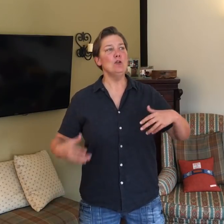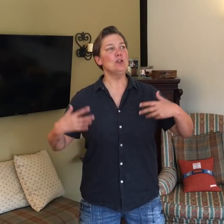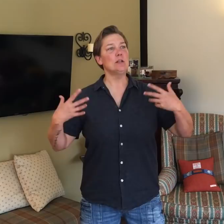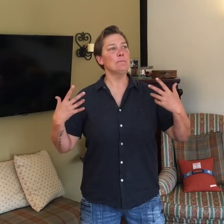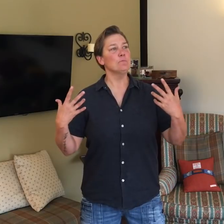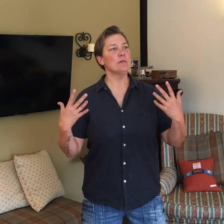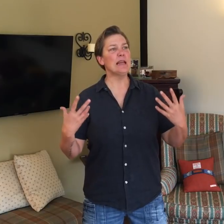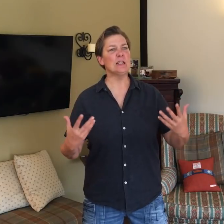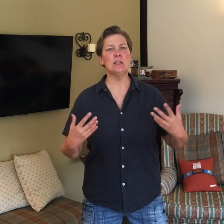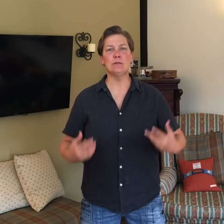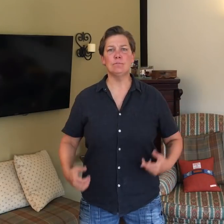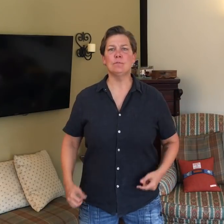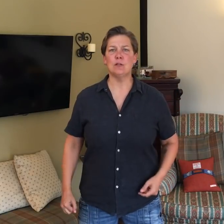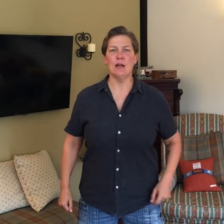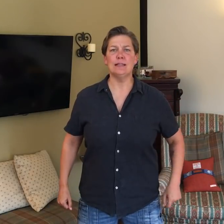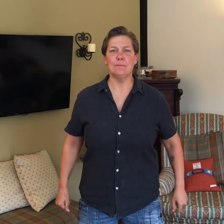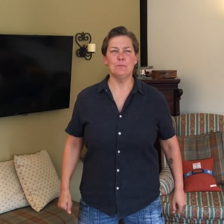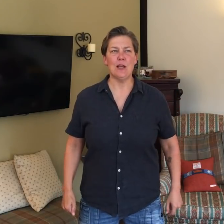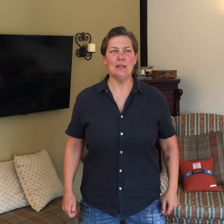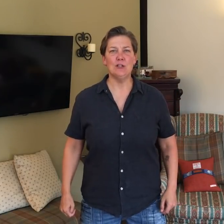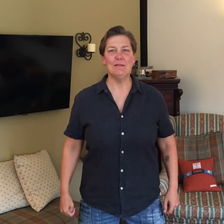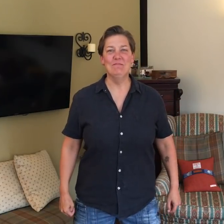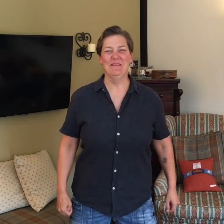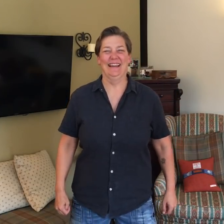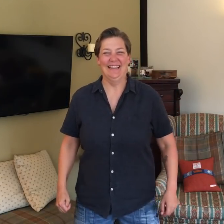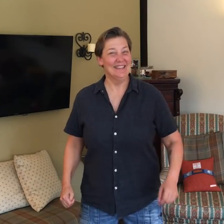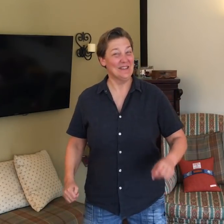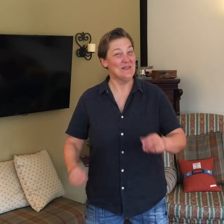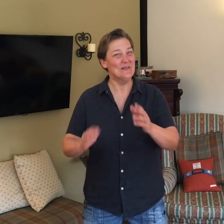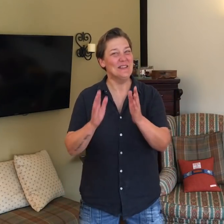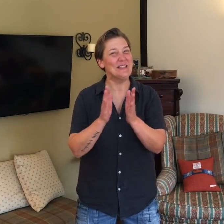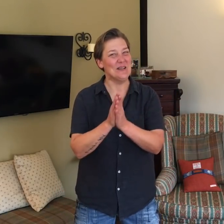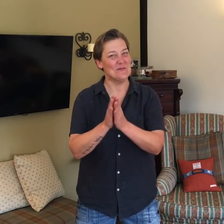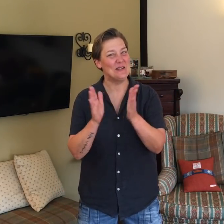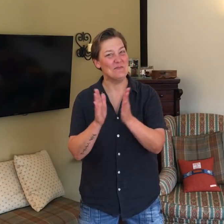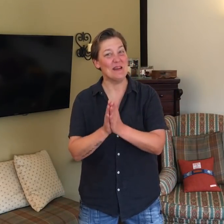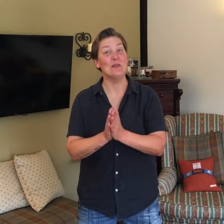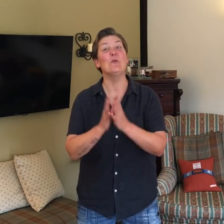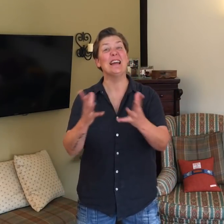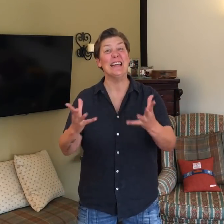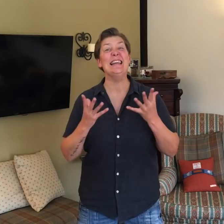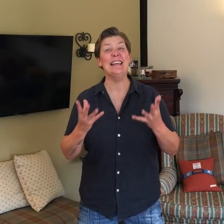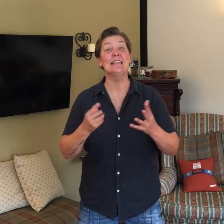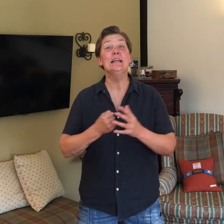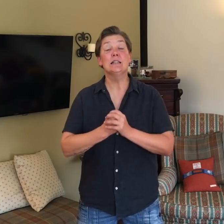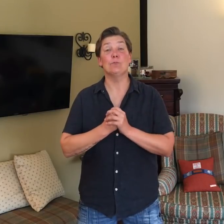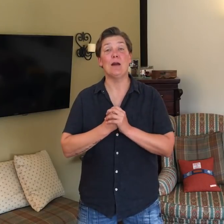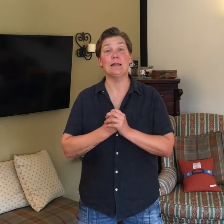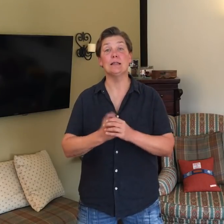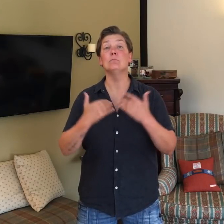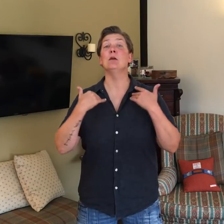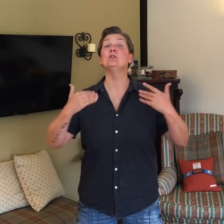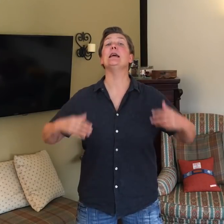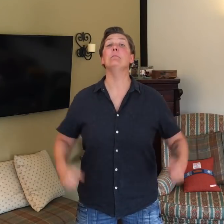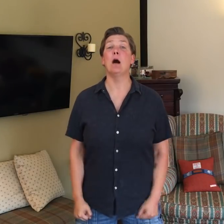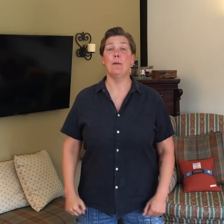most exciting, challenging, the chorus starts with the bit that we're going to need to practice the most, in my